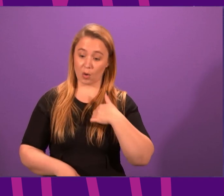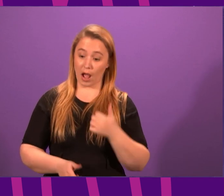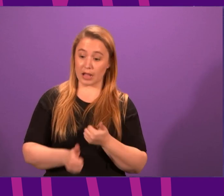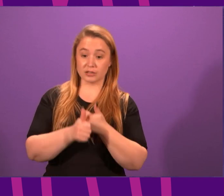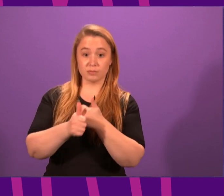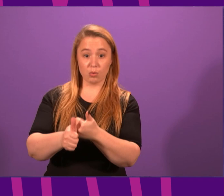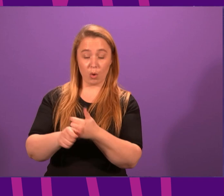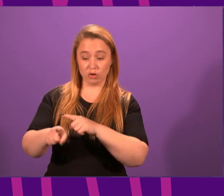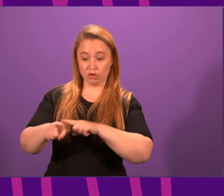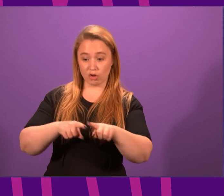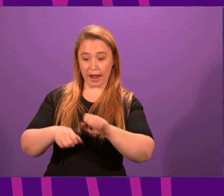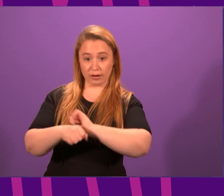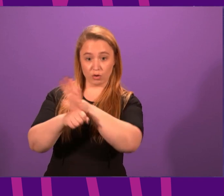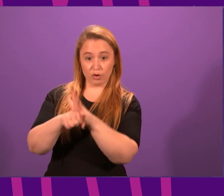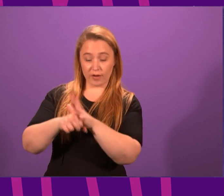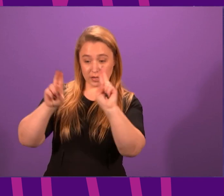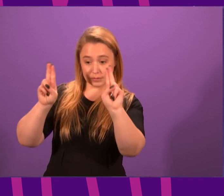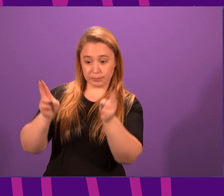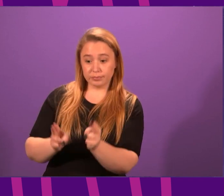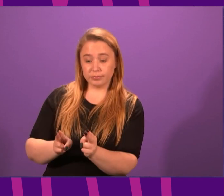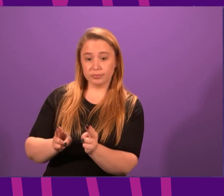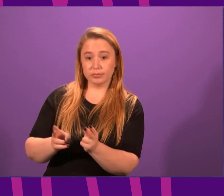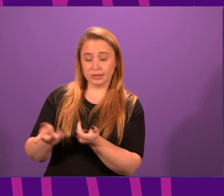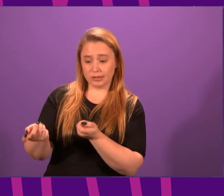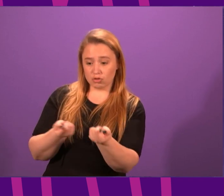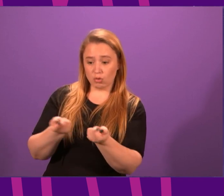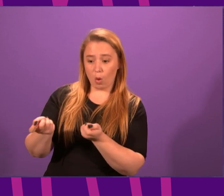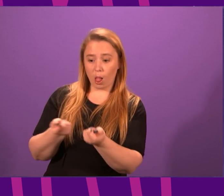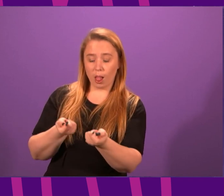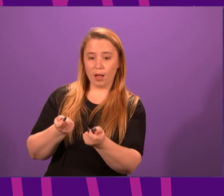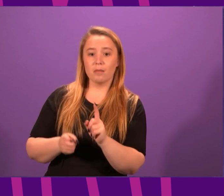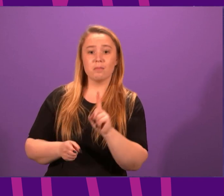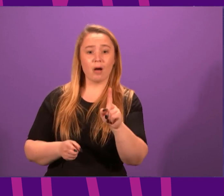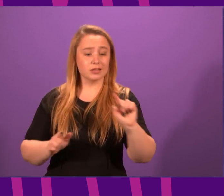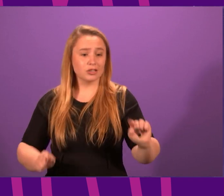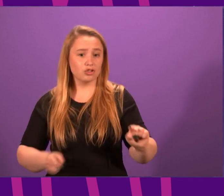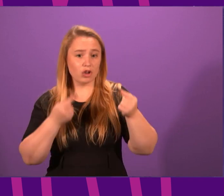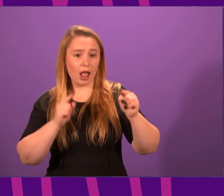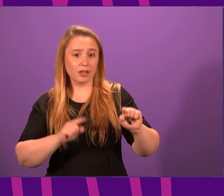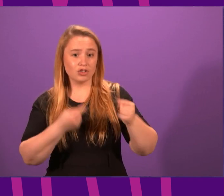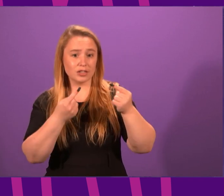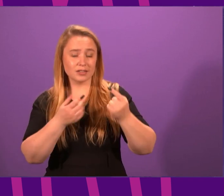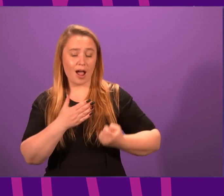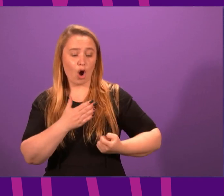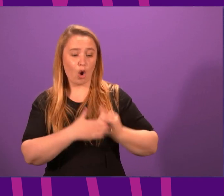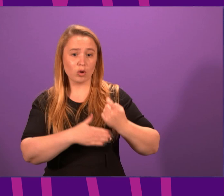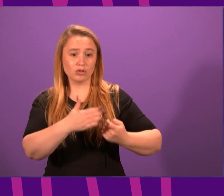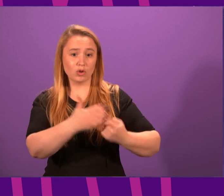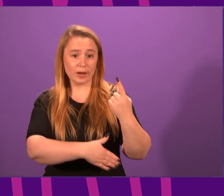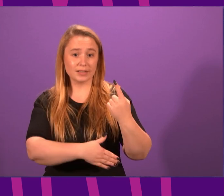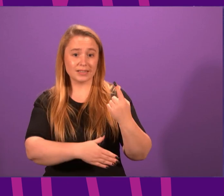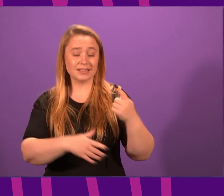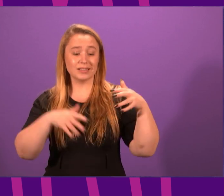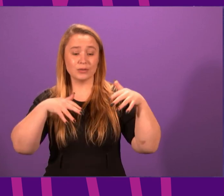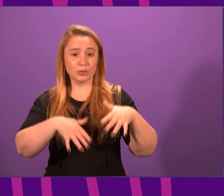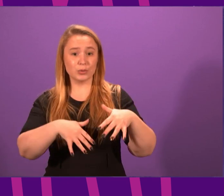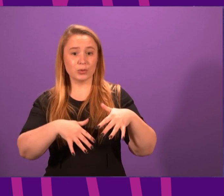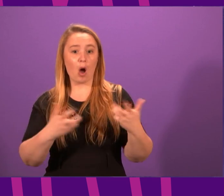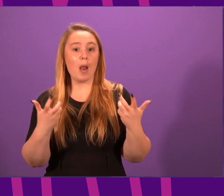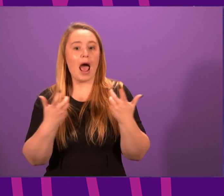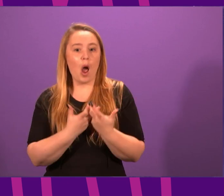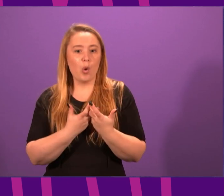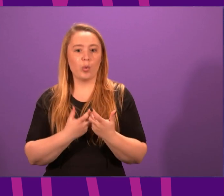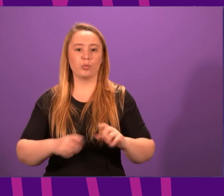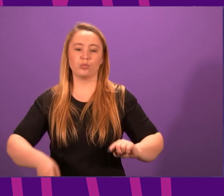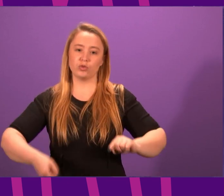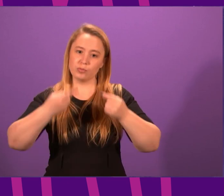virus, I don't think we can be blind to the challenges and the consequence of how we respond to the virus. And